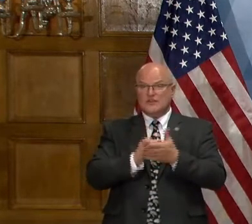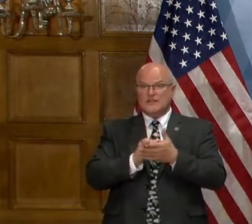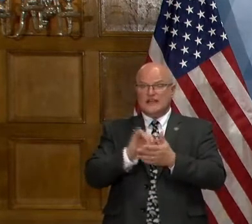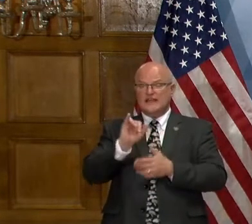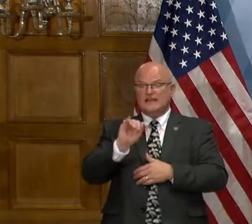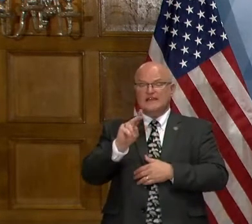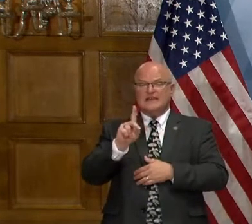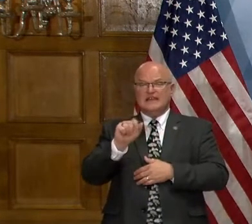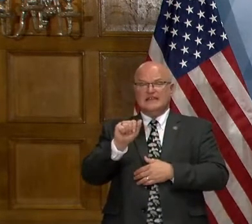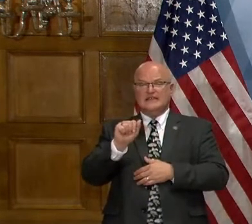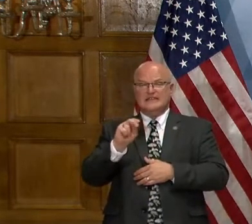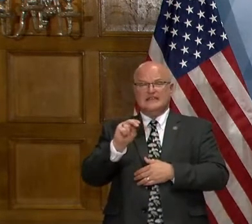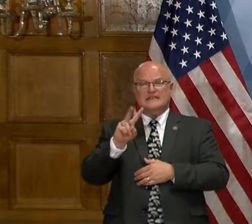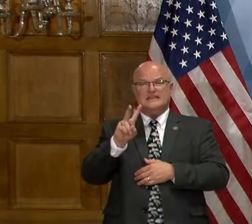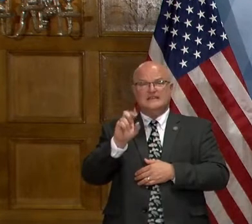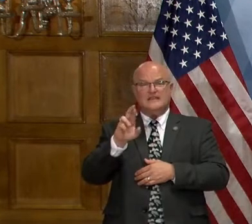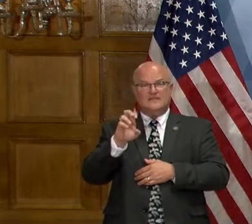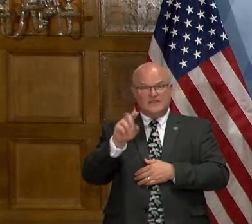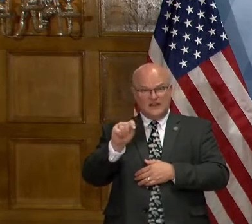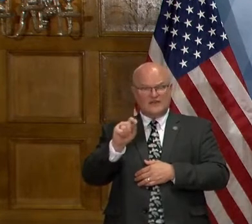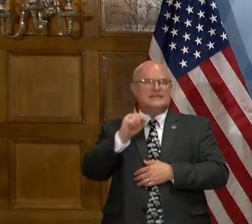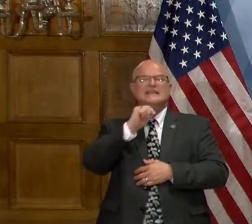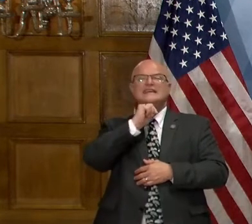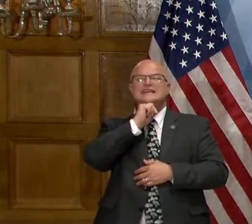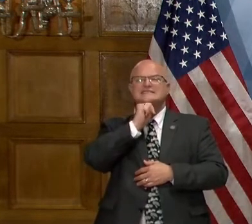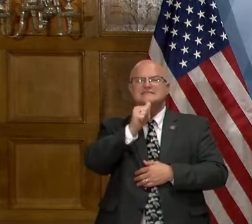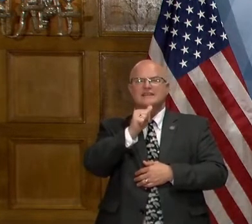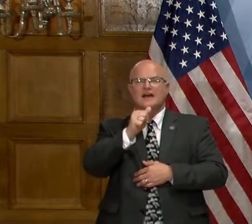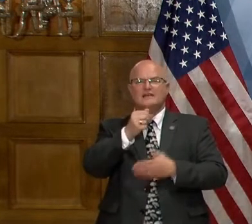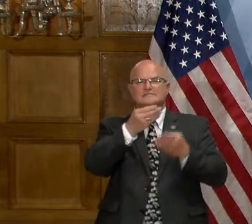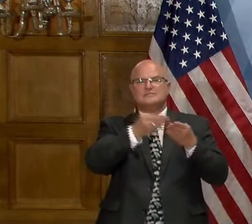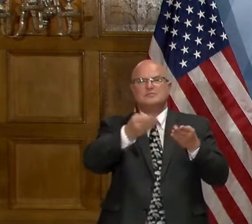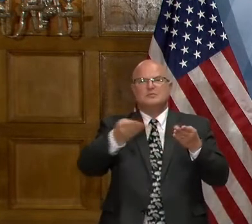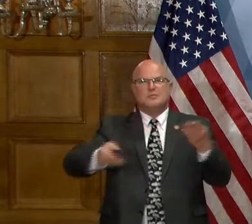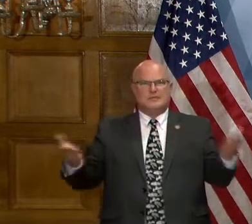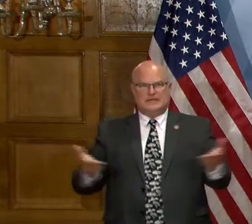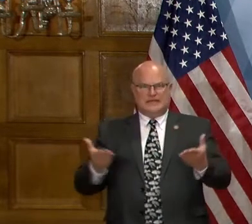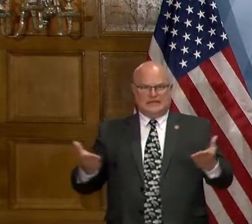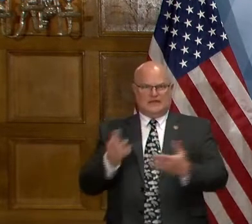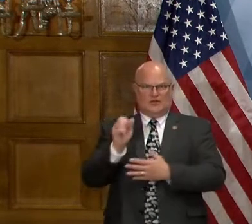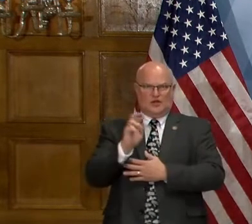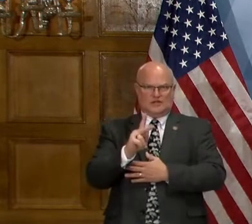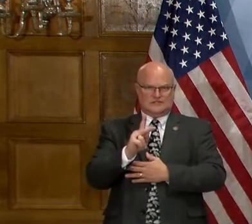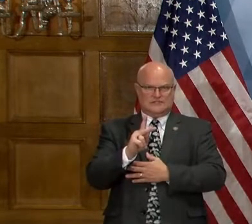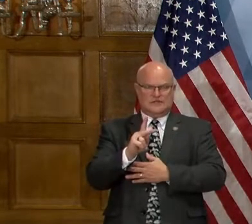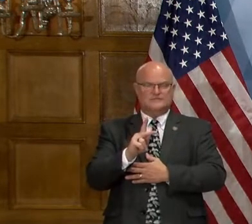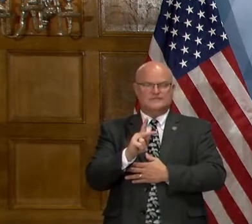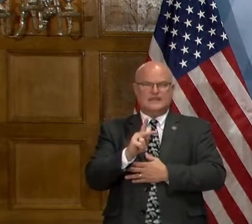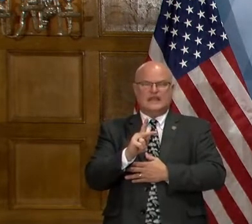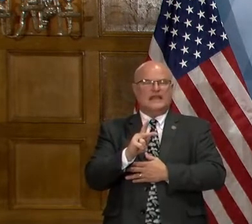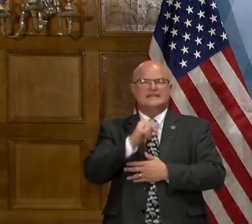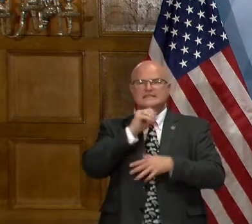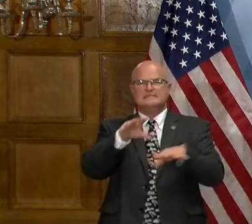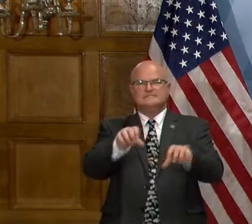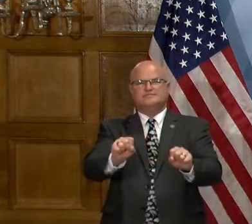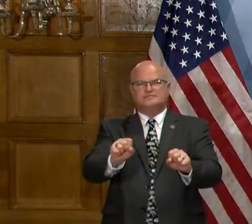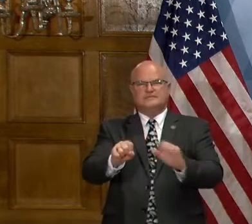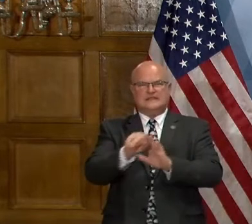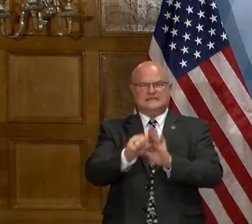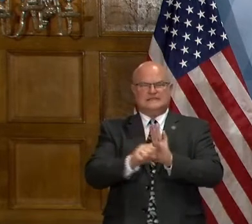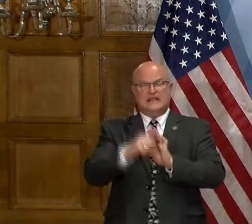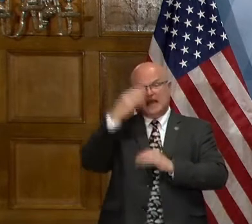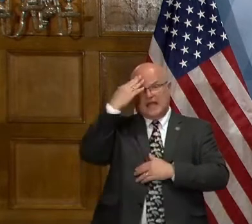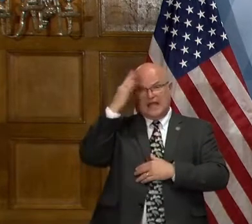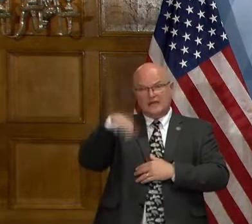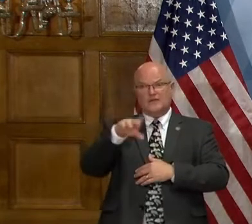Indian variant is not transmissible and to get a greater hold in the state. I know,